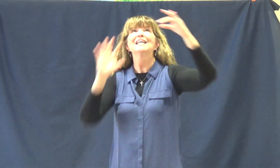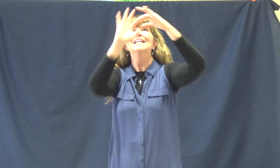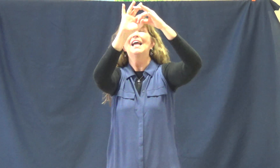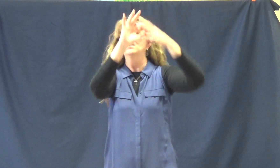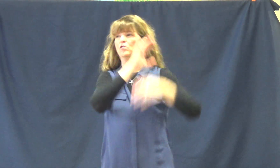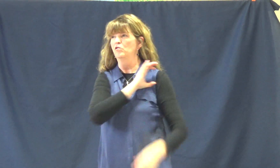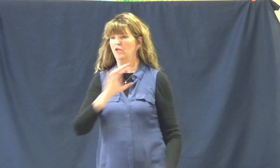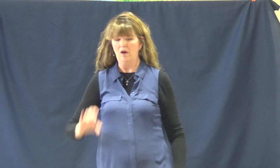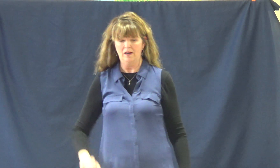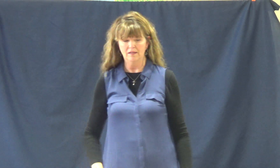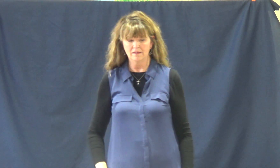in